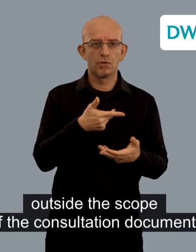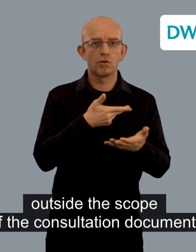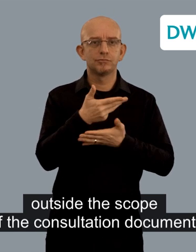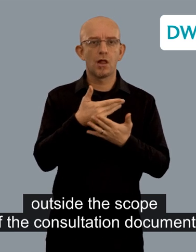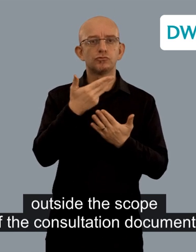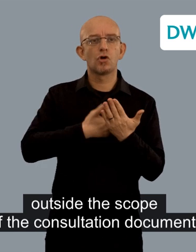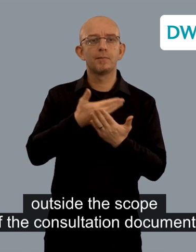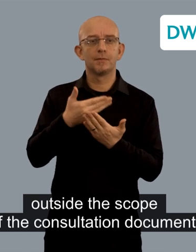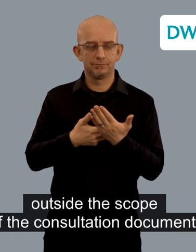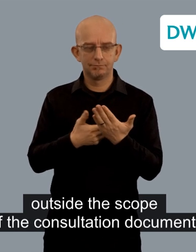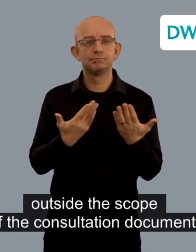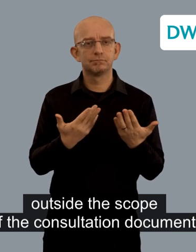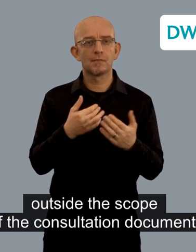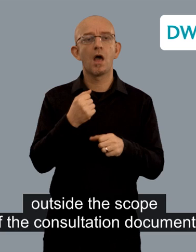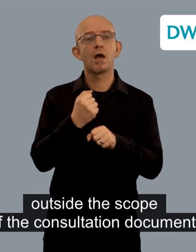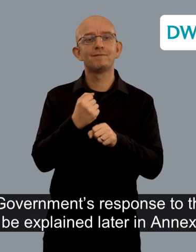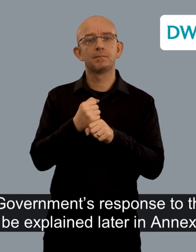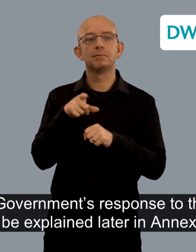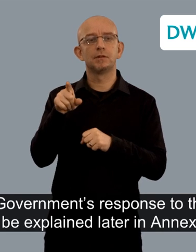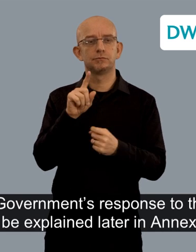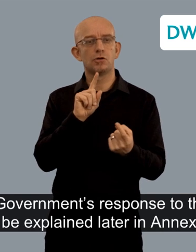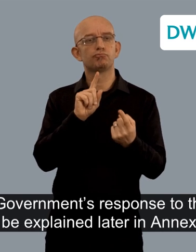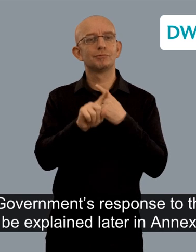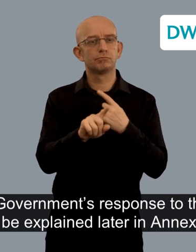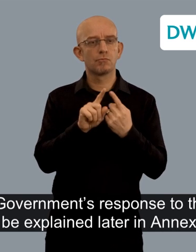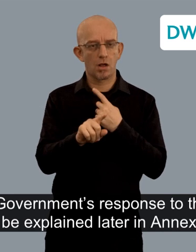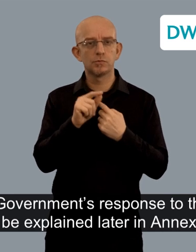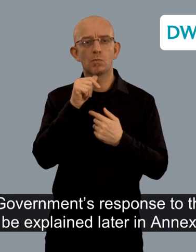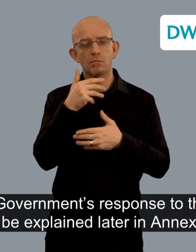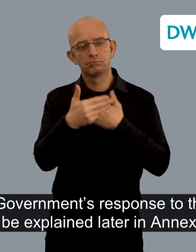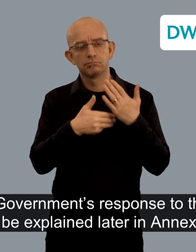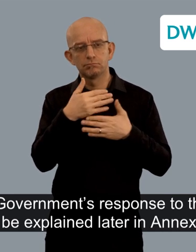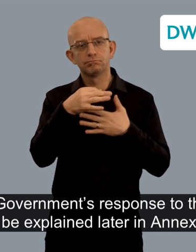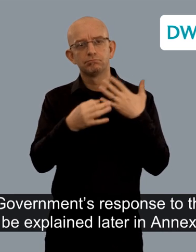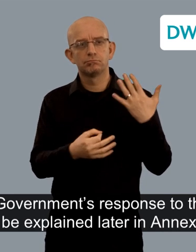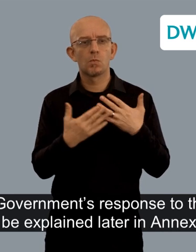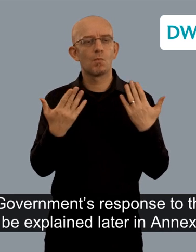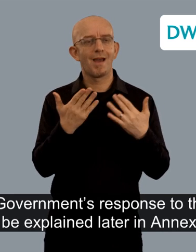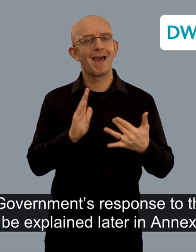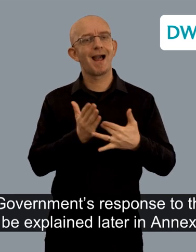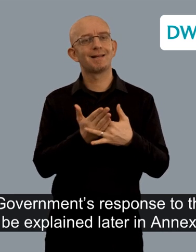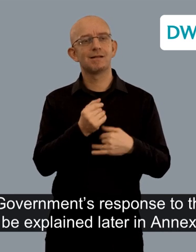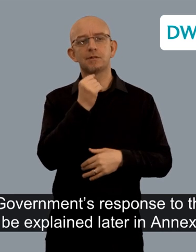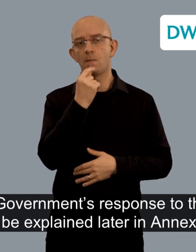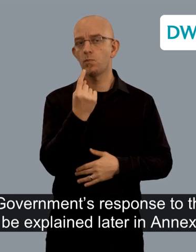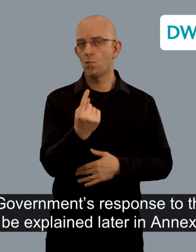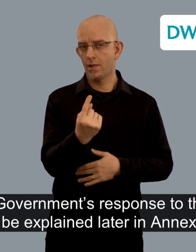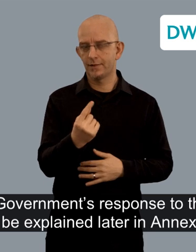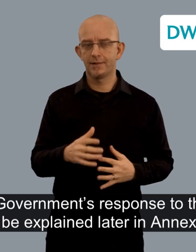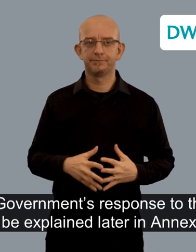consultation document. The government response to these will be explained later in Annex 1.